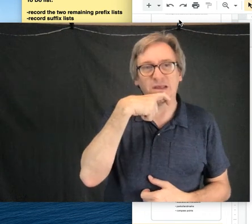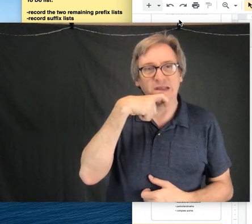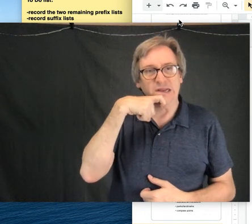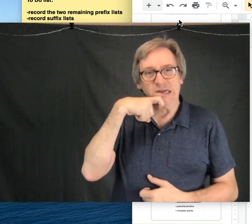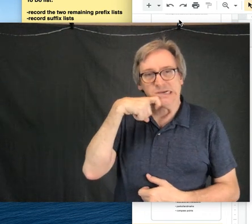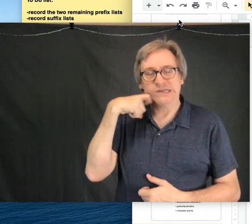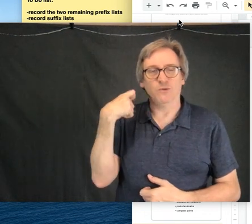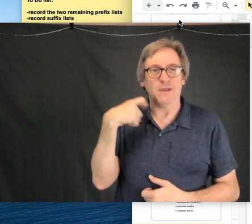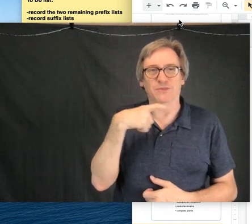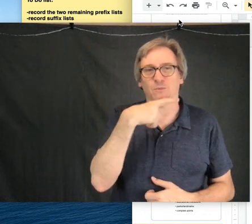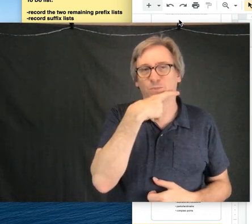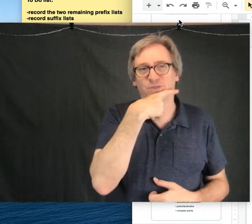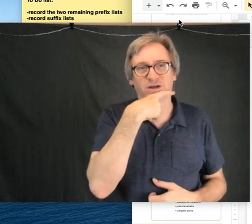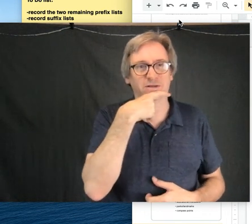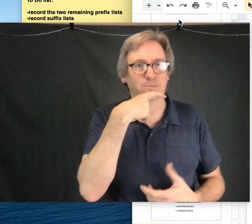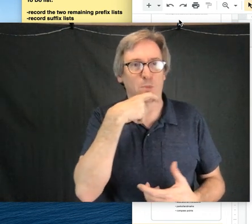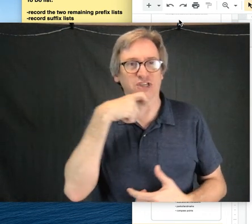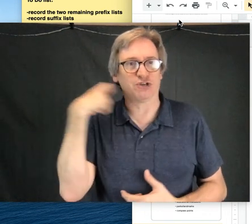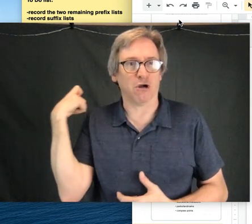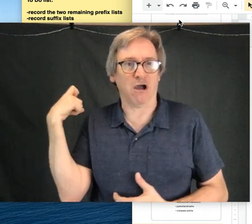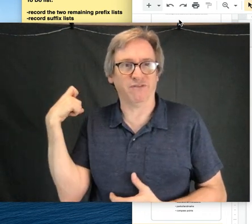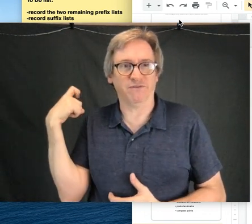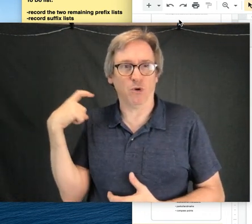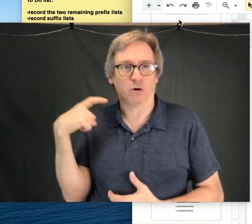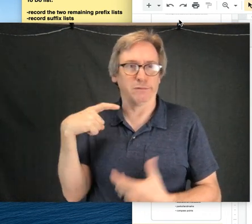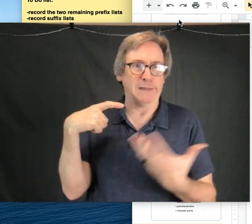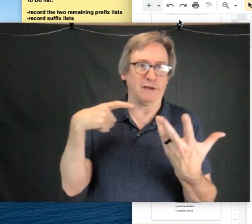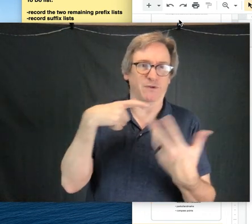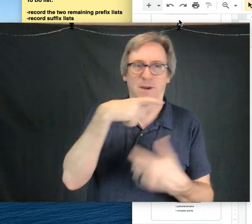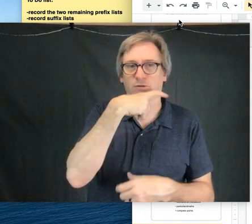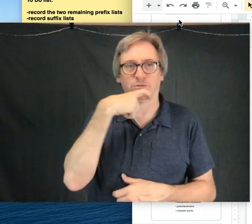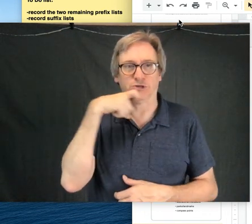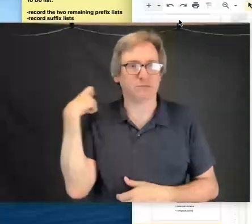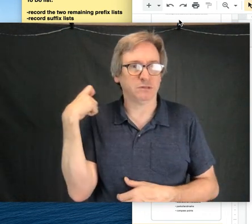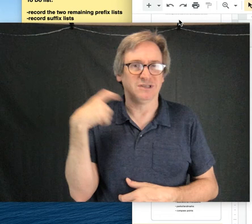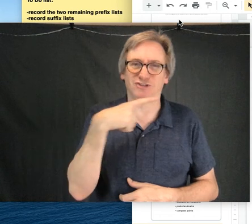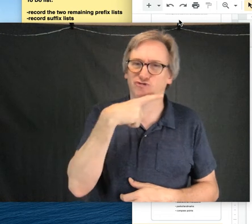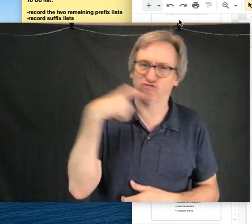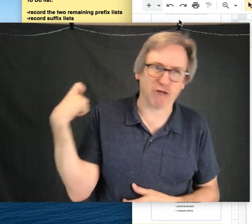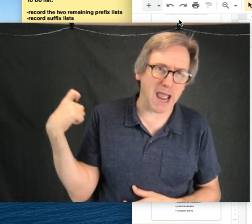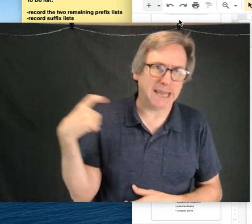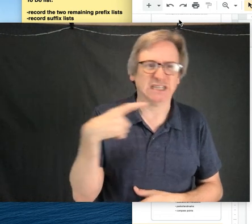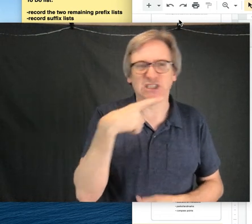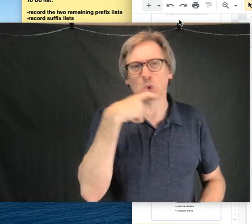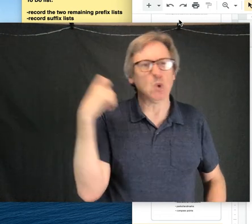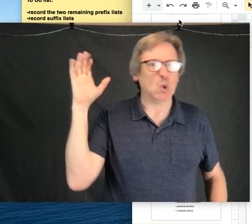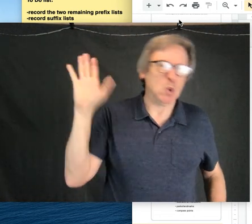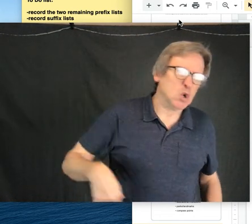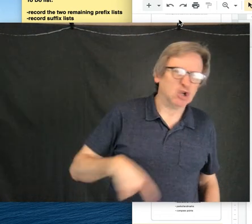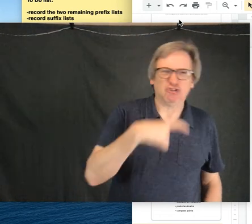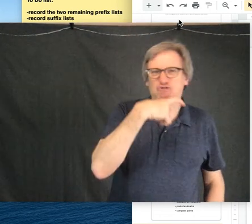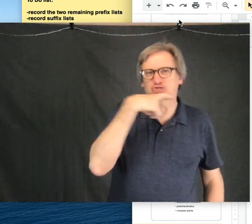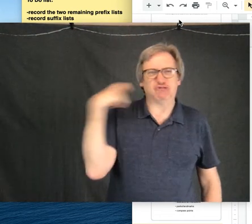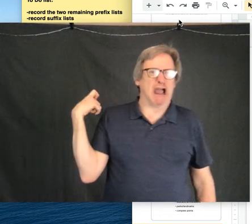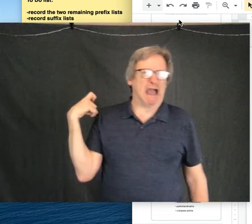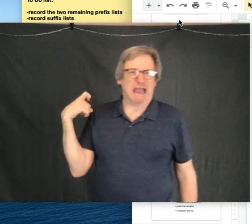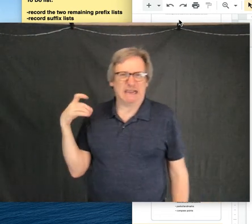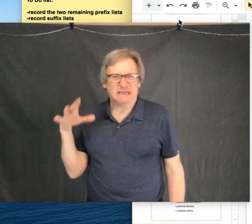wipe the moisture out of your mouth. Dry.